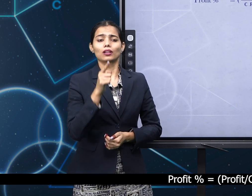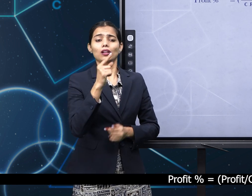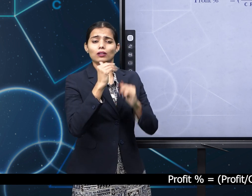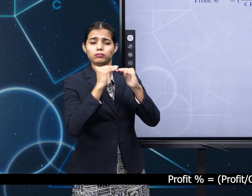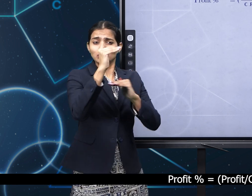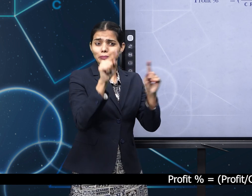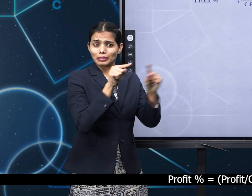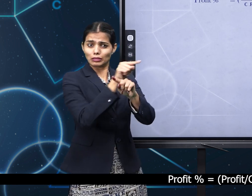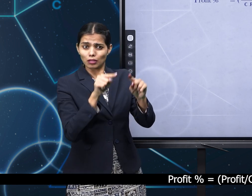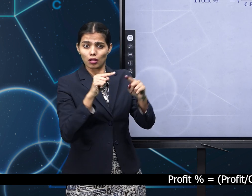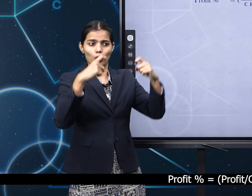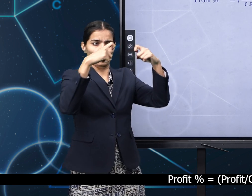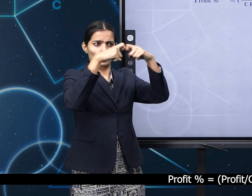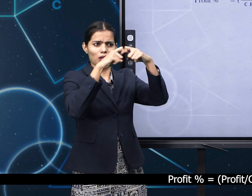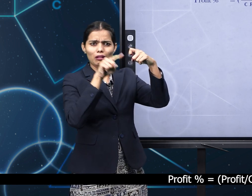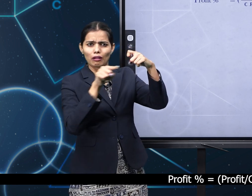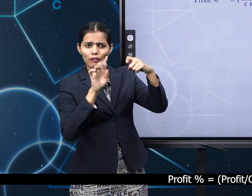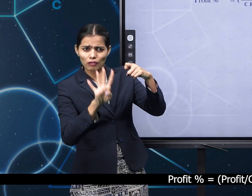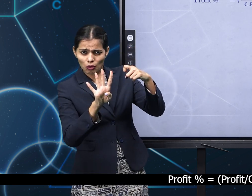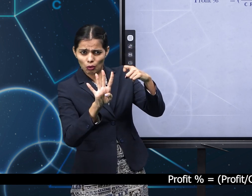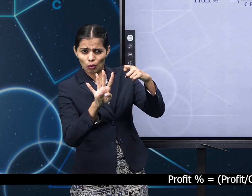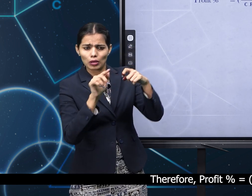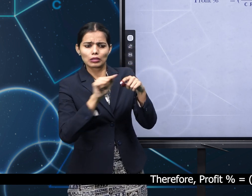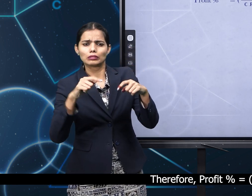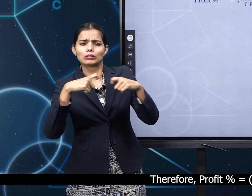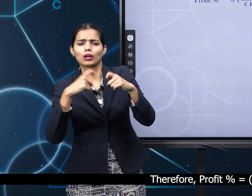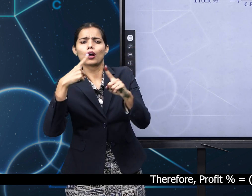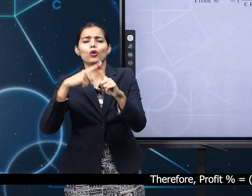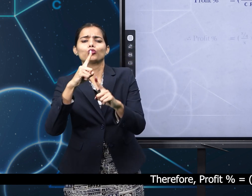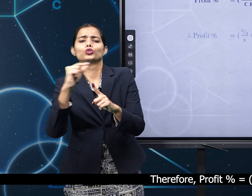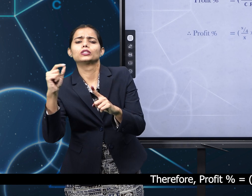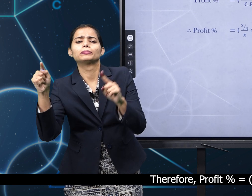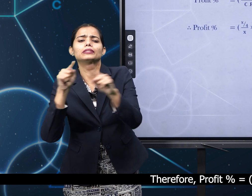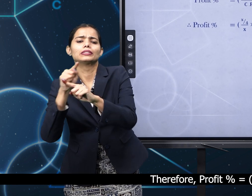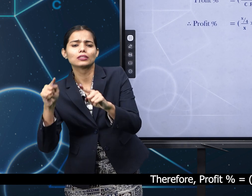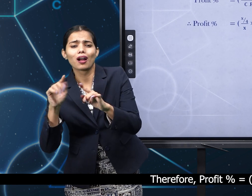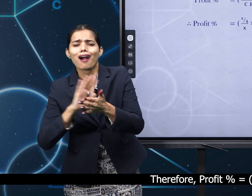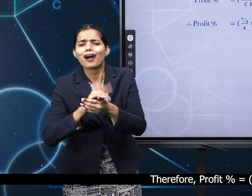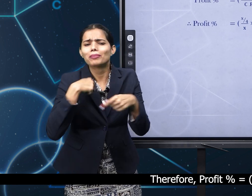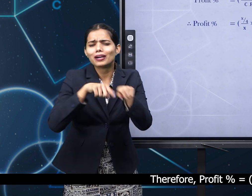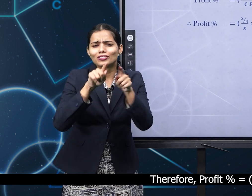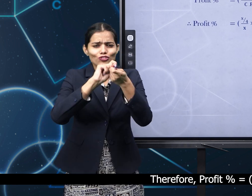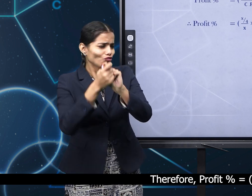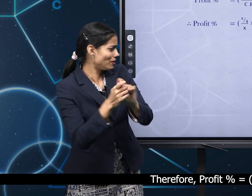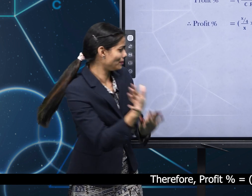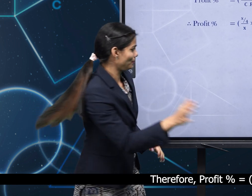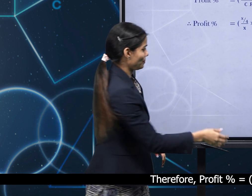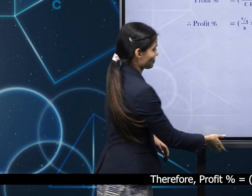Profit percent is equal to x by 4 by